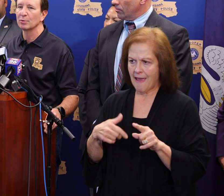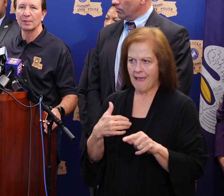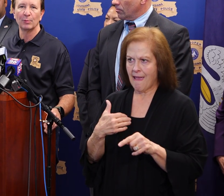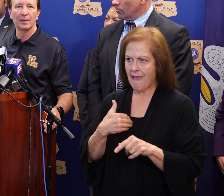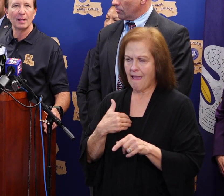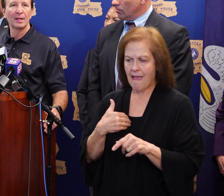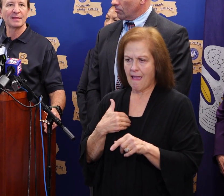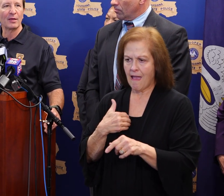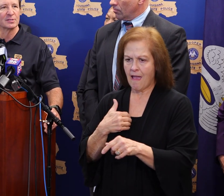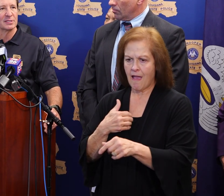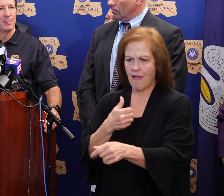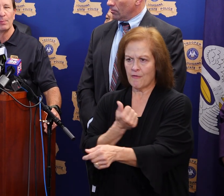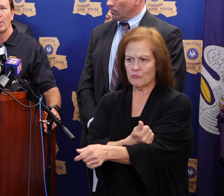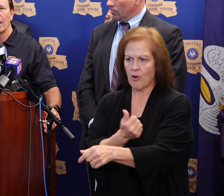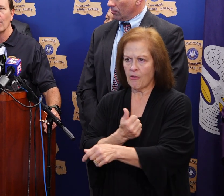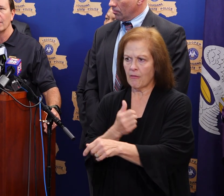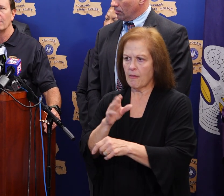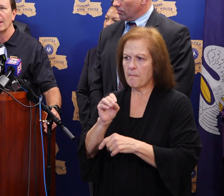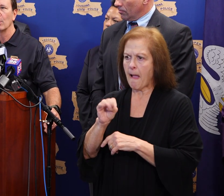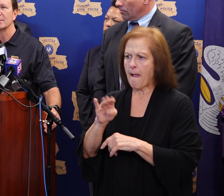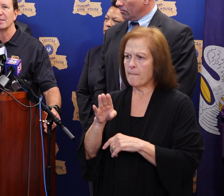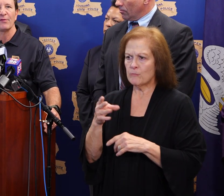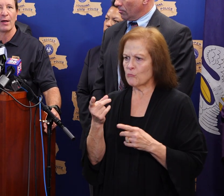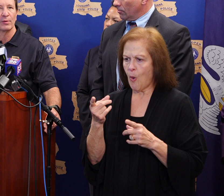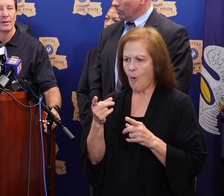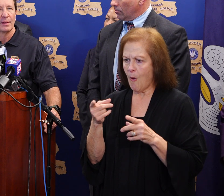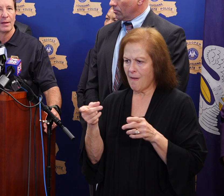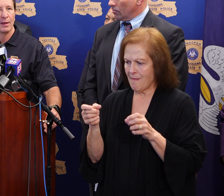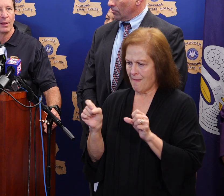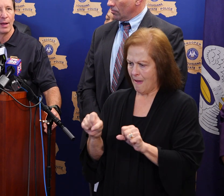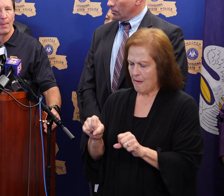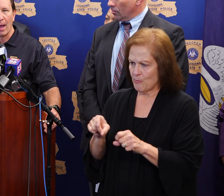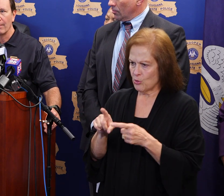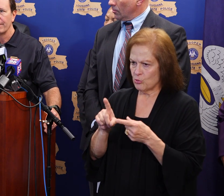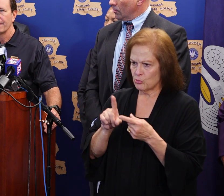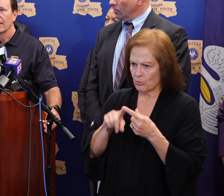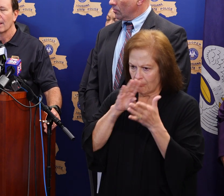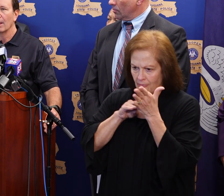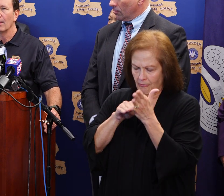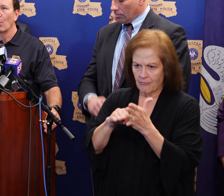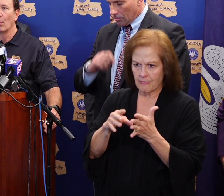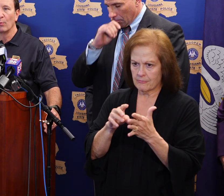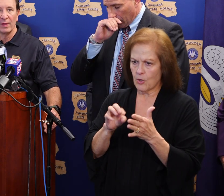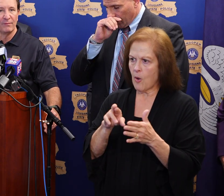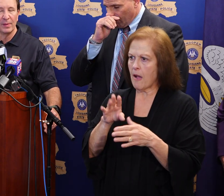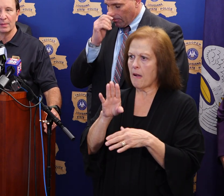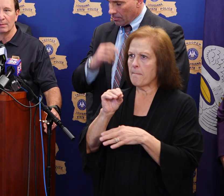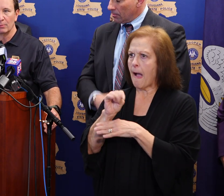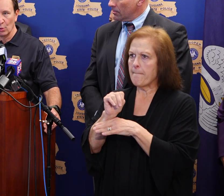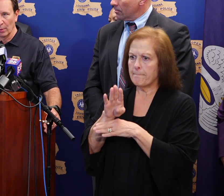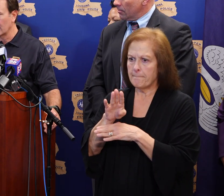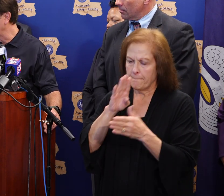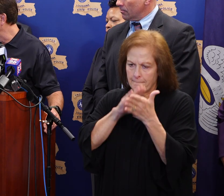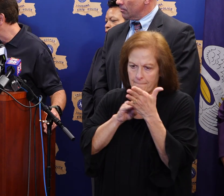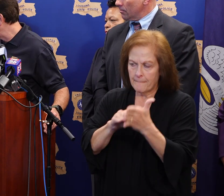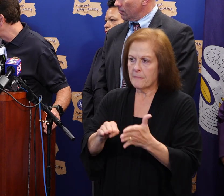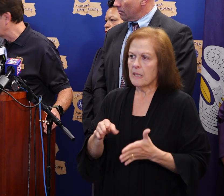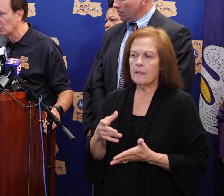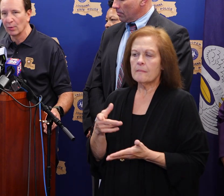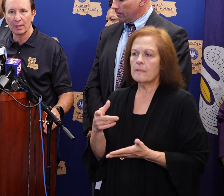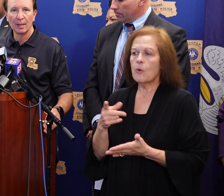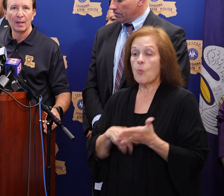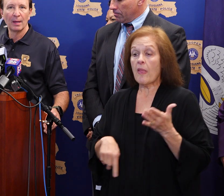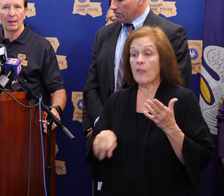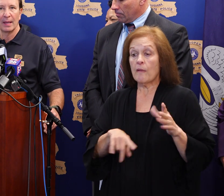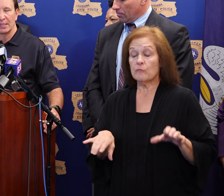Bourbon Street with thousands of people there and be able to sniff out a bomb. What we've been doing, what they have